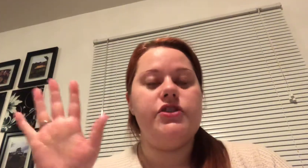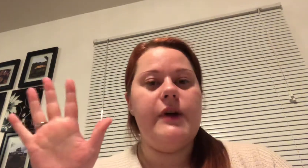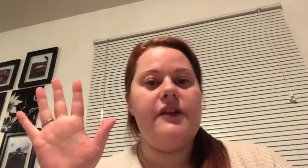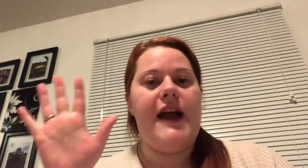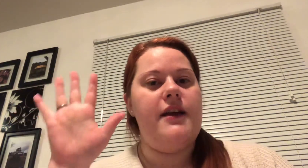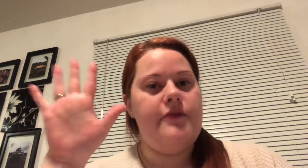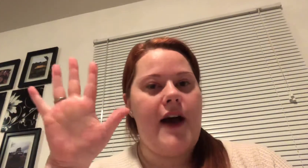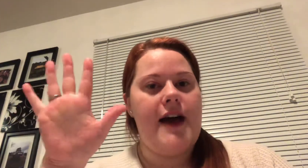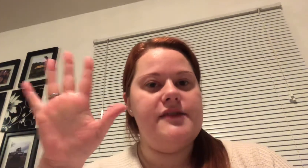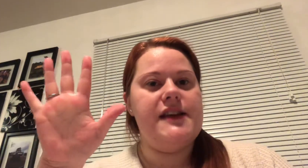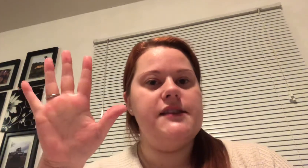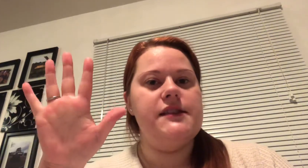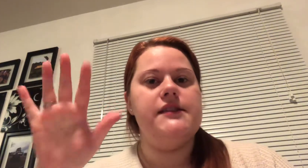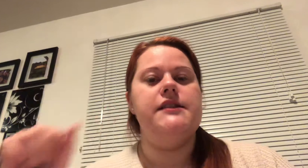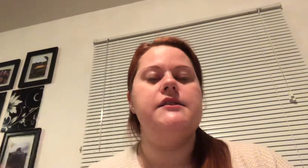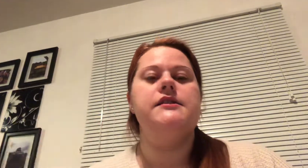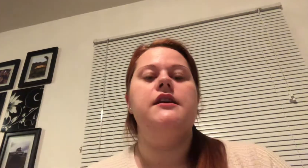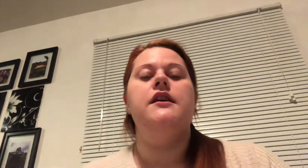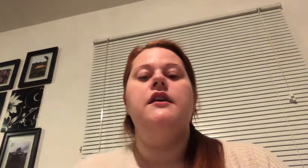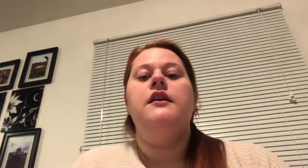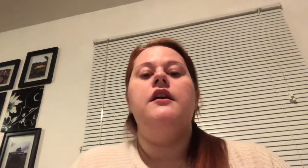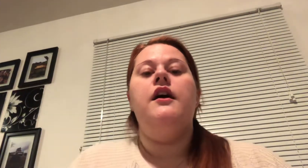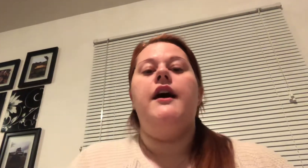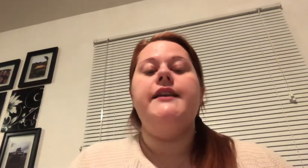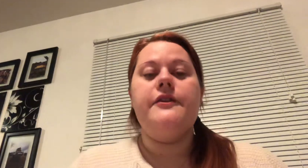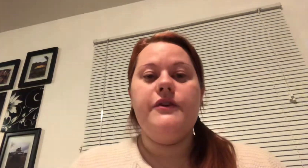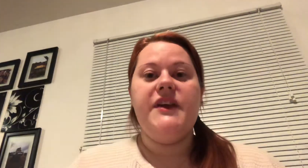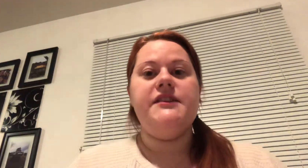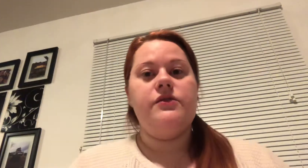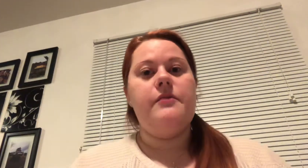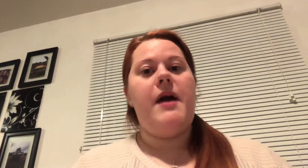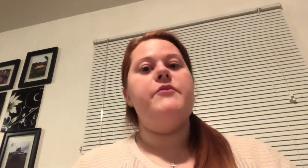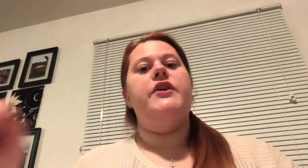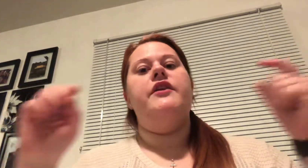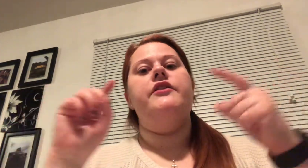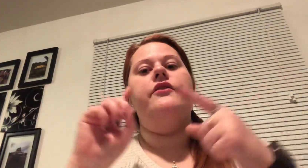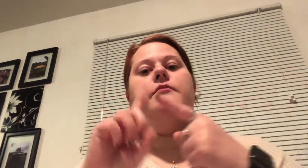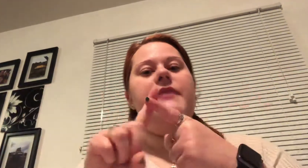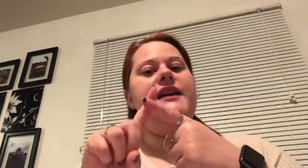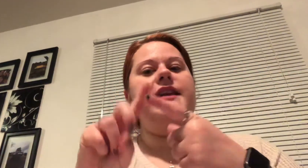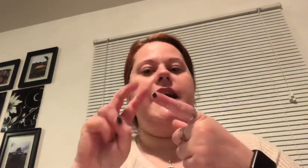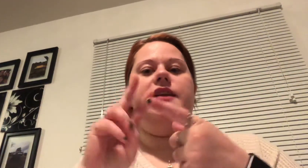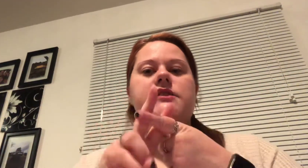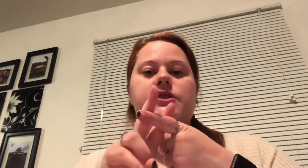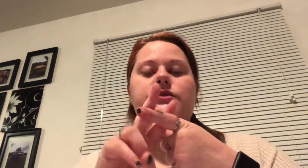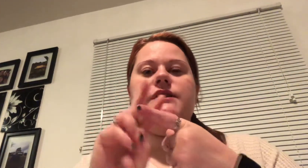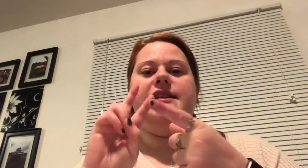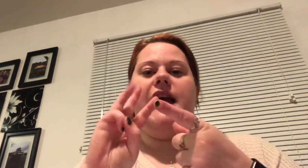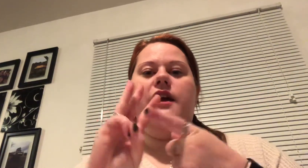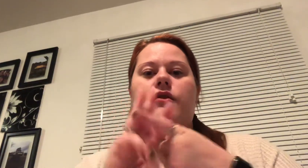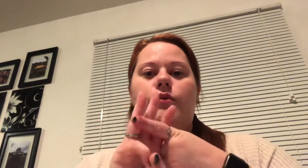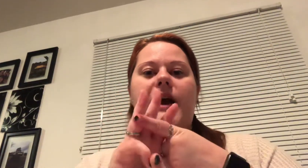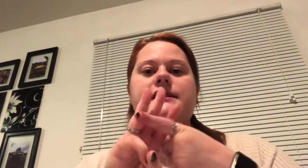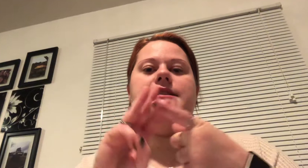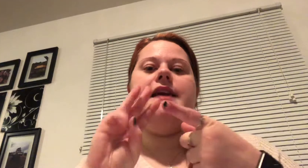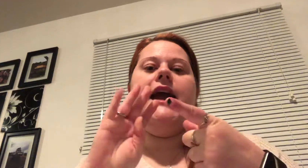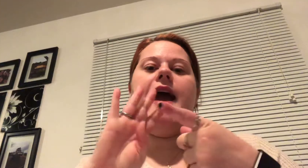quick write, 5 sentences. Another thing to remember, your Monday, Tuesday, Wednesday,